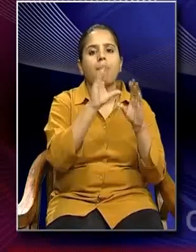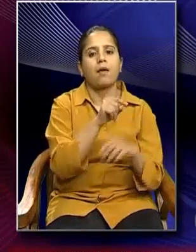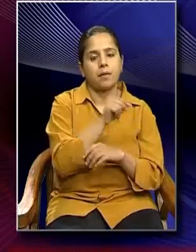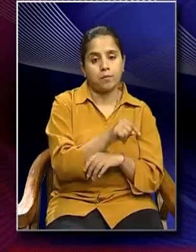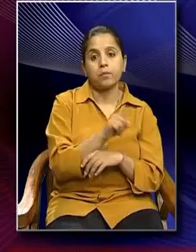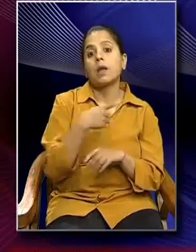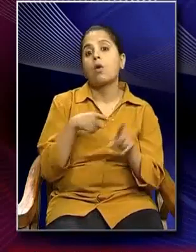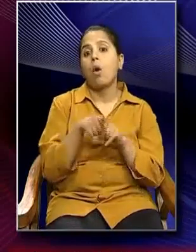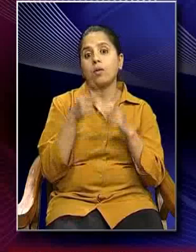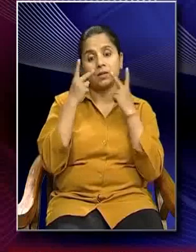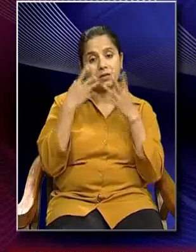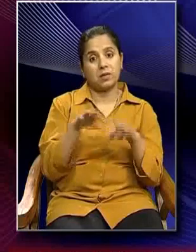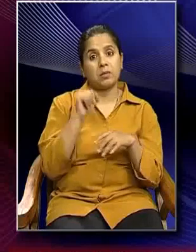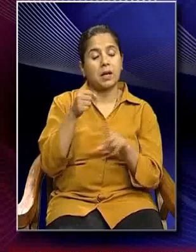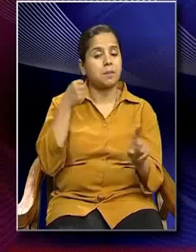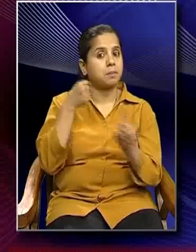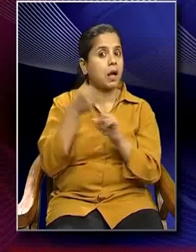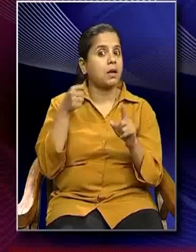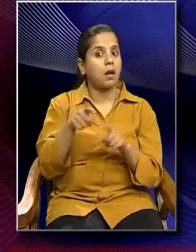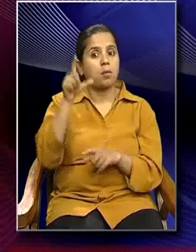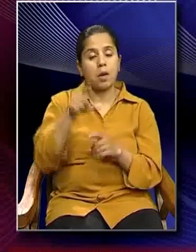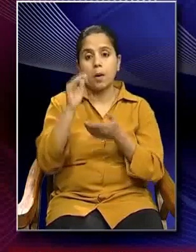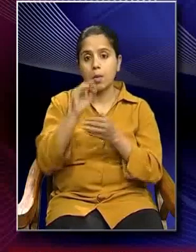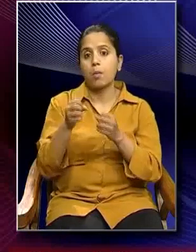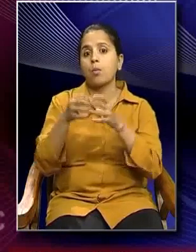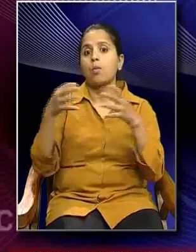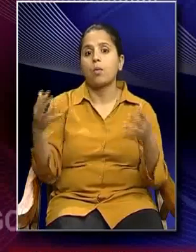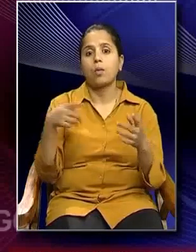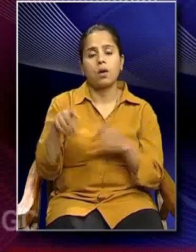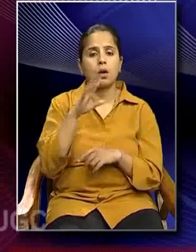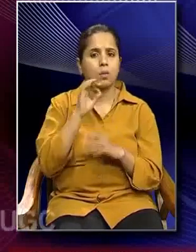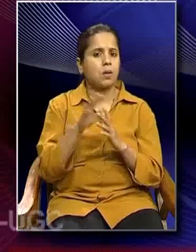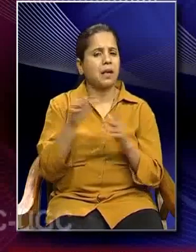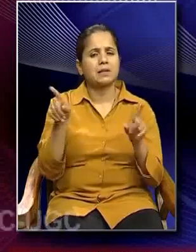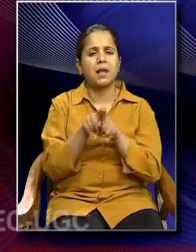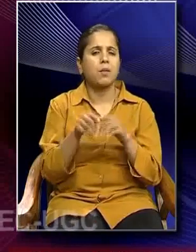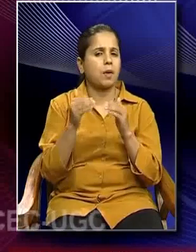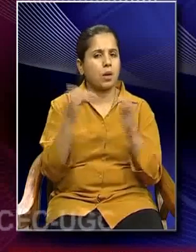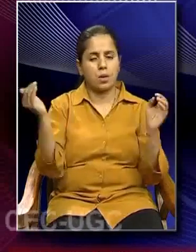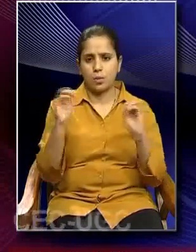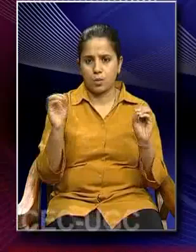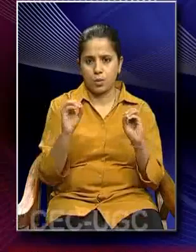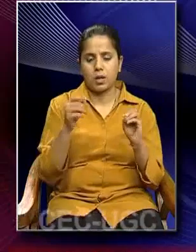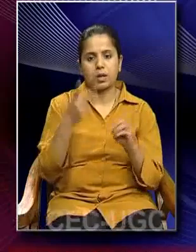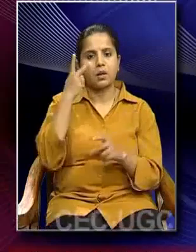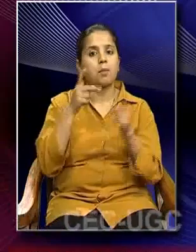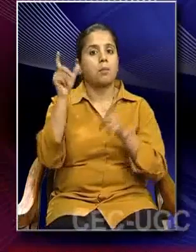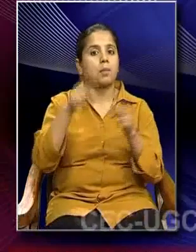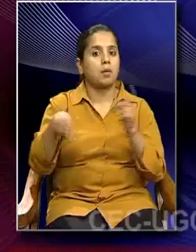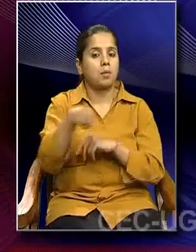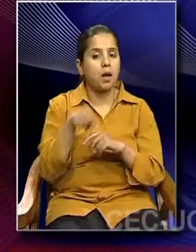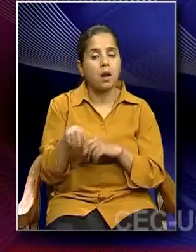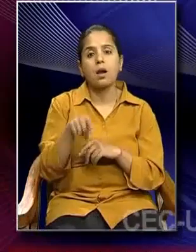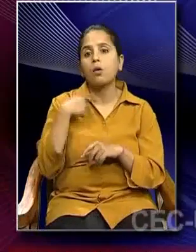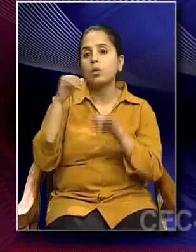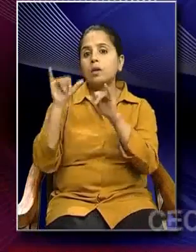also note that the degree of impact of the growth of population will not be the same, so it depends on the size of